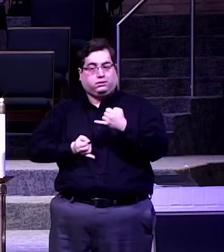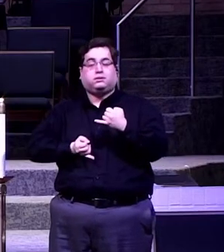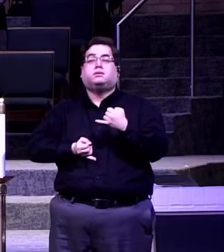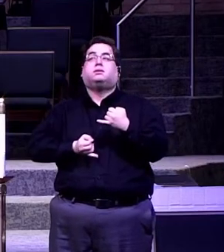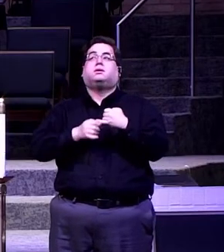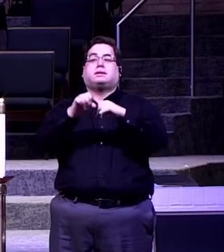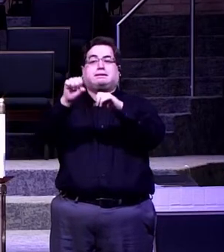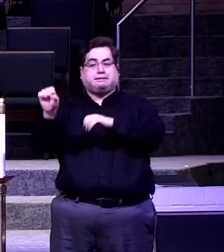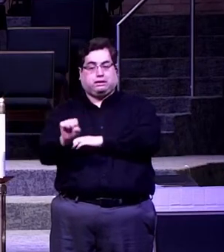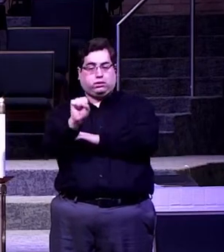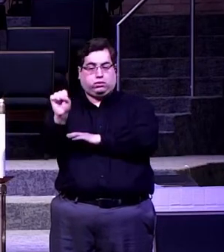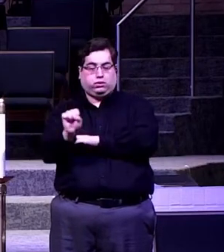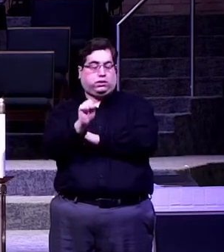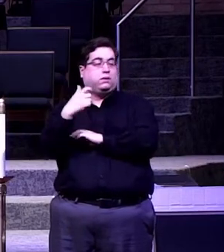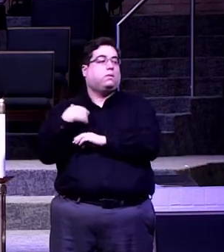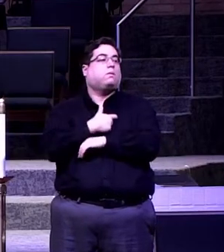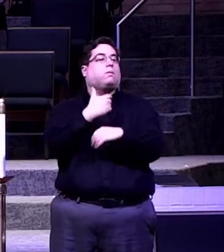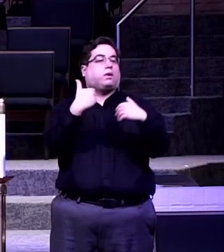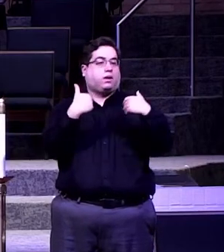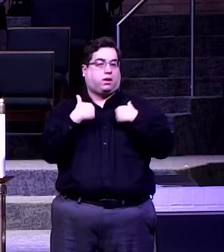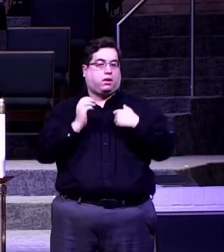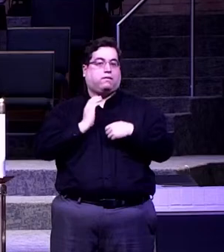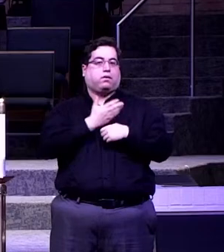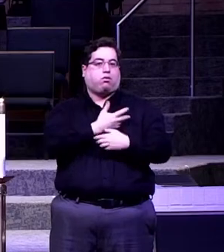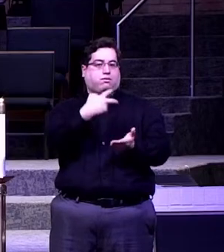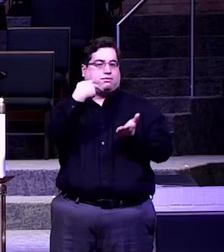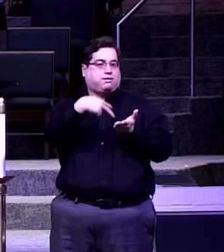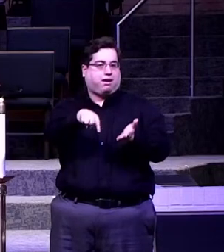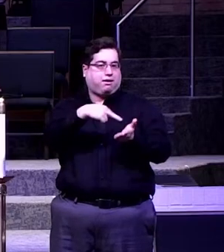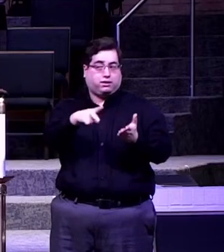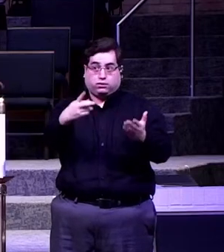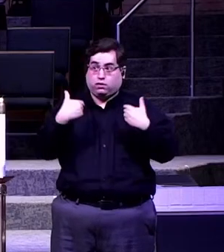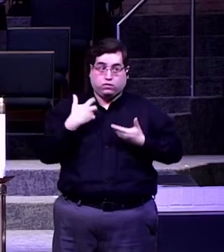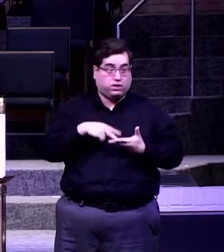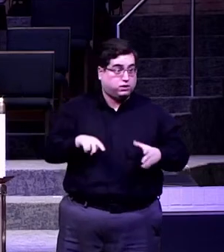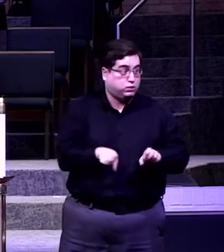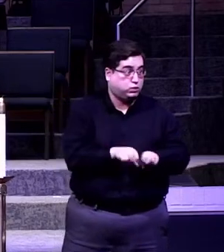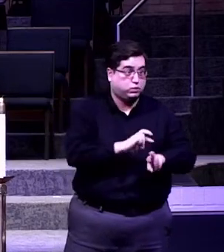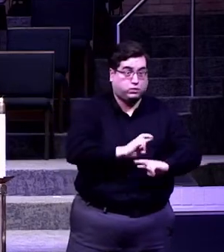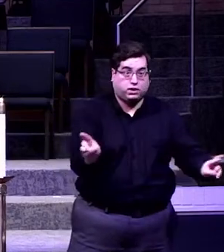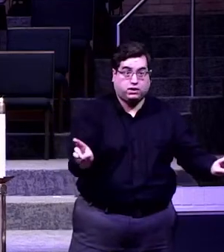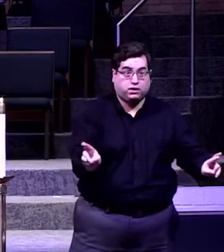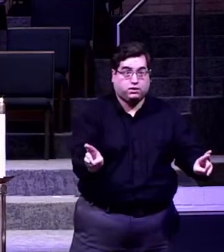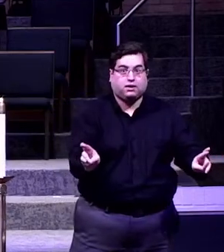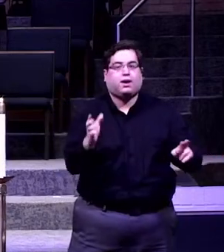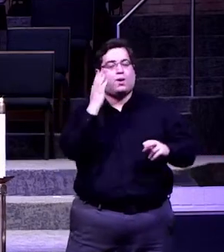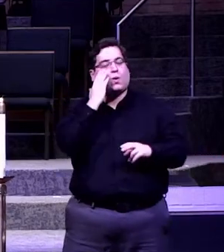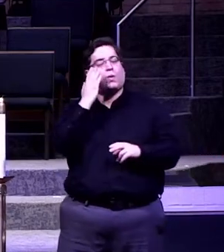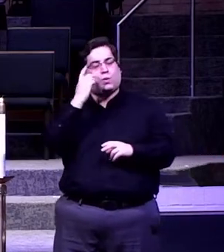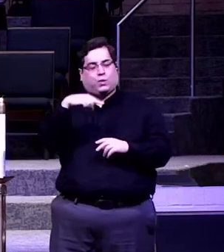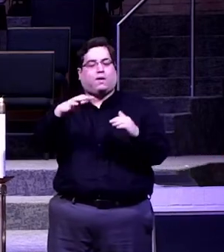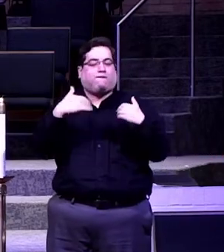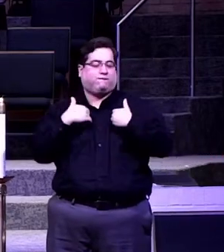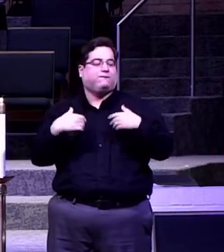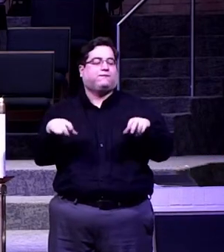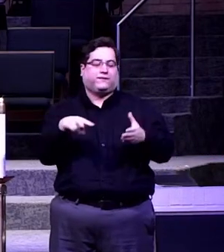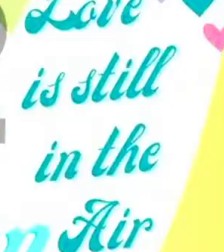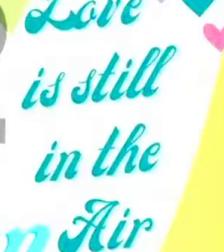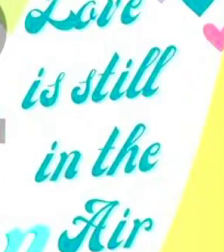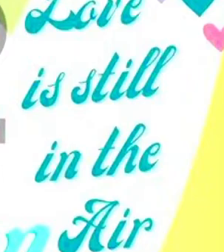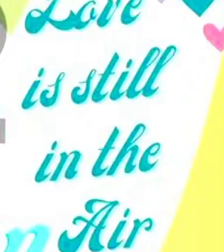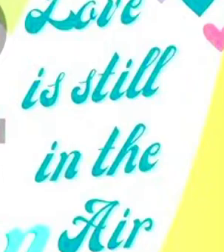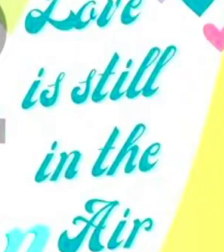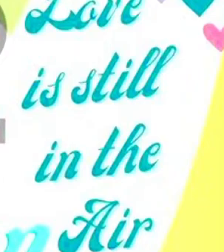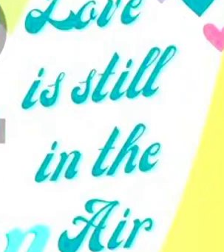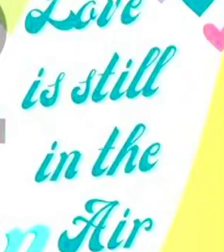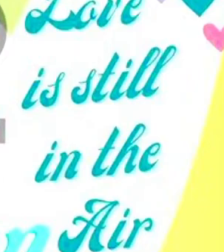on Saturday, we have our dance. You got your dancing shoes ready? Come on now, I know you got your dancing shoes ready. Okay,